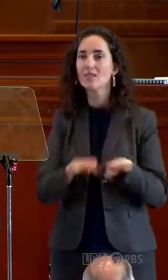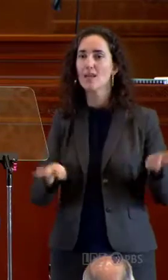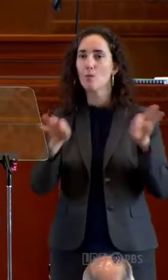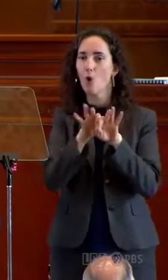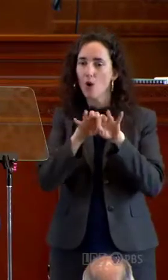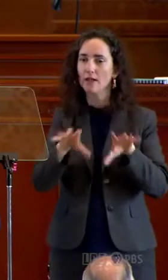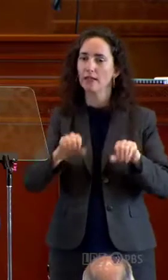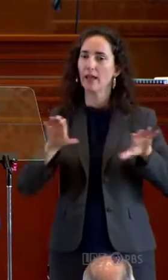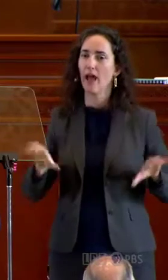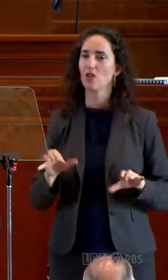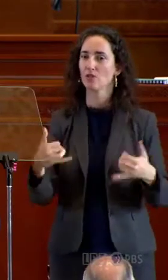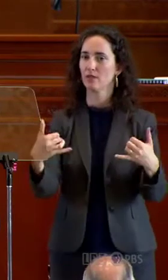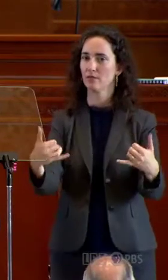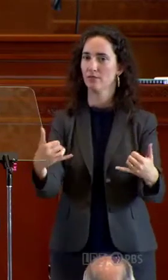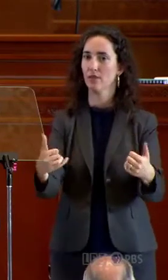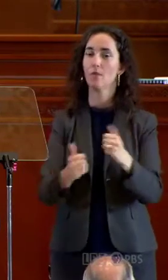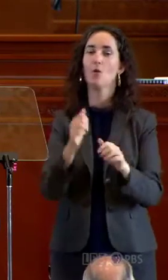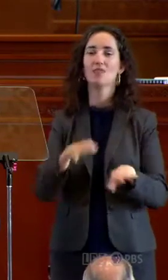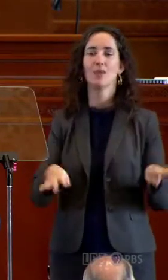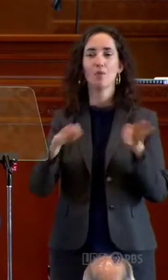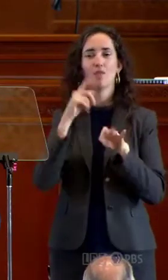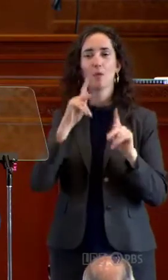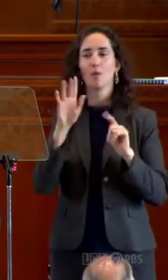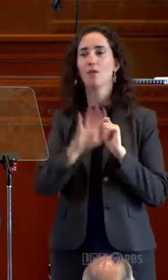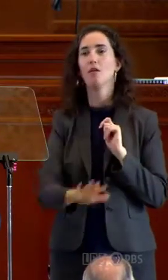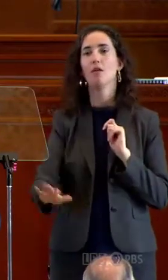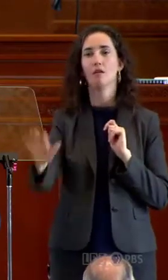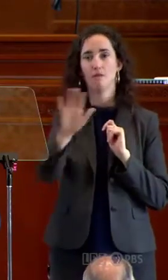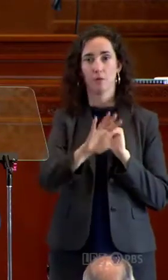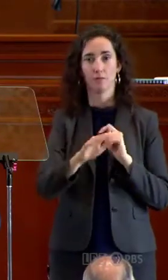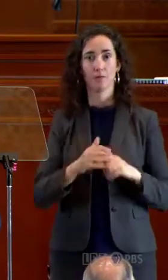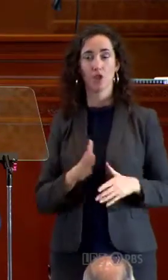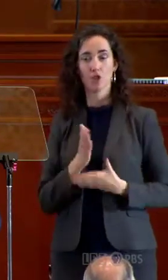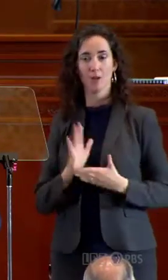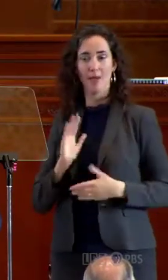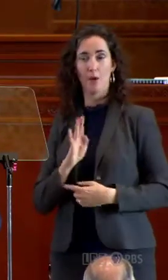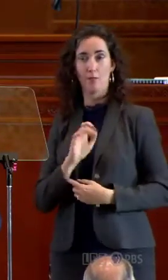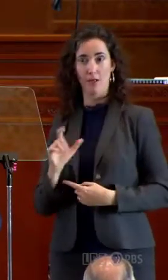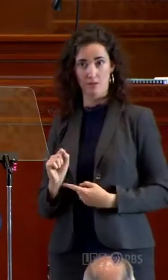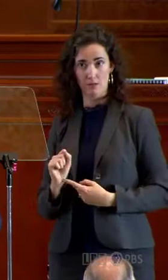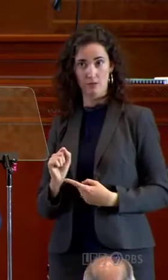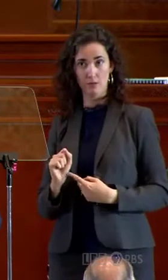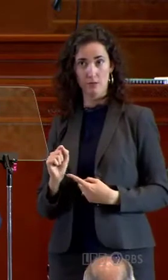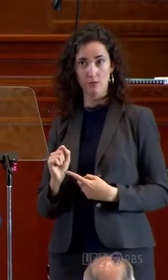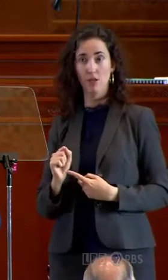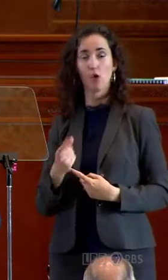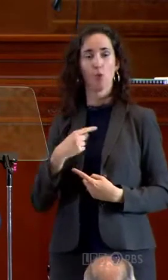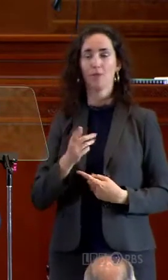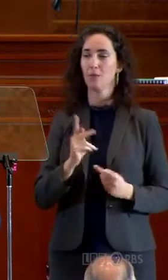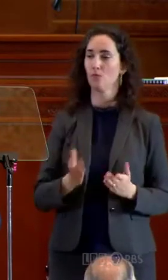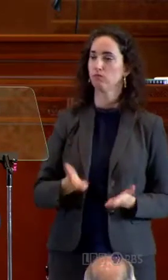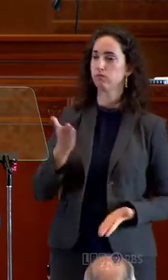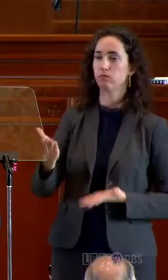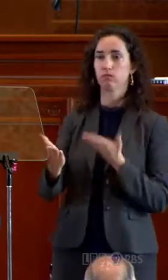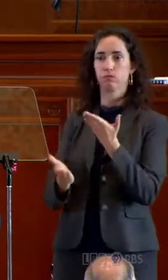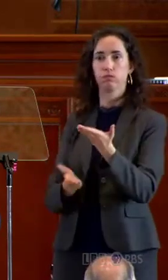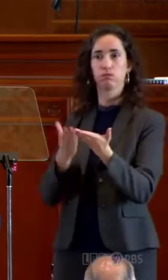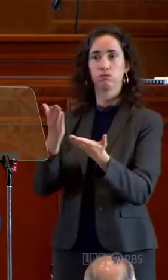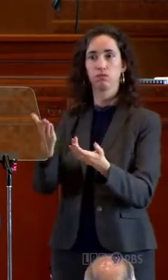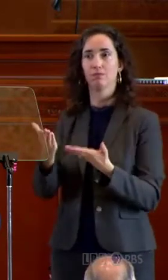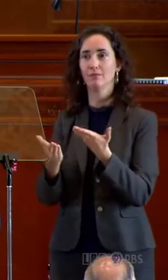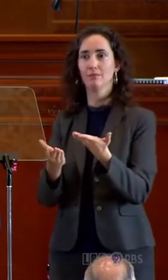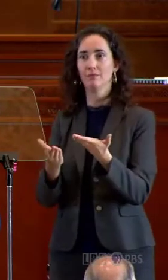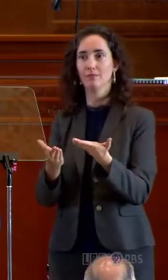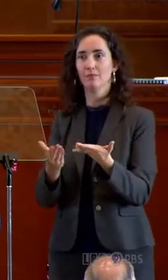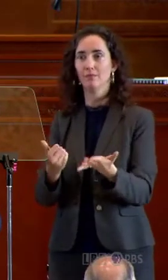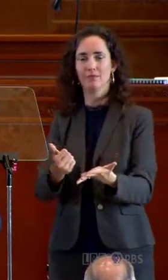to the people of Louisiana. Some of the bills that are being brought up this session, they really don't do anything